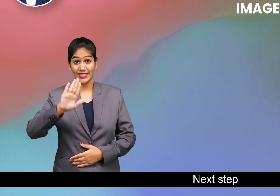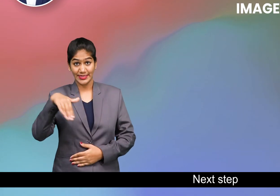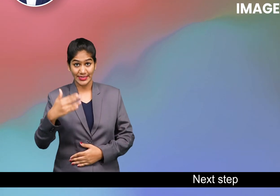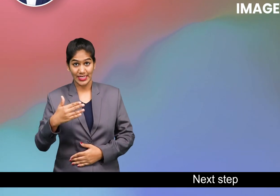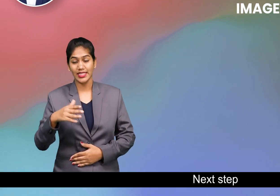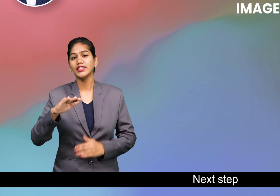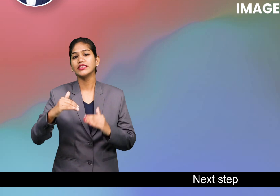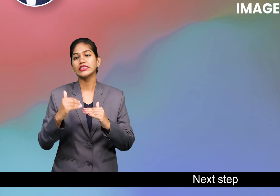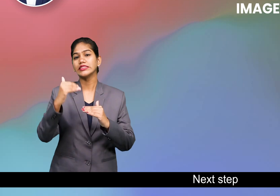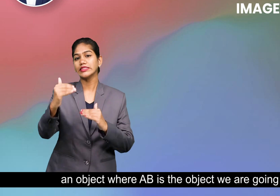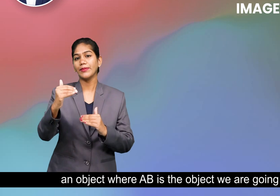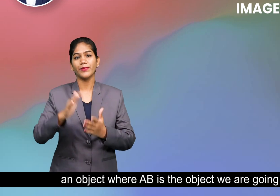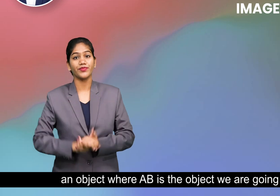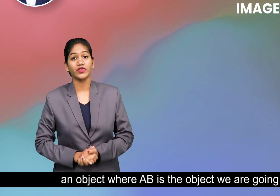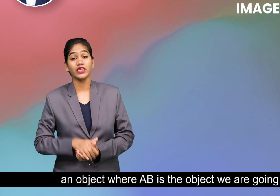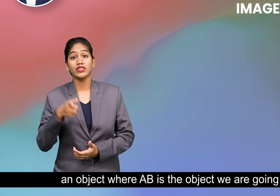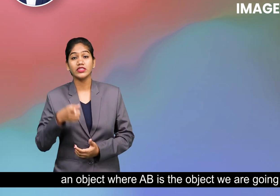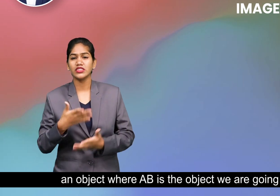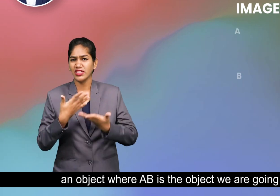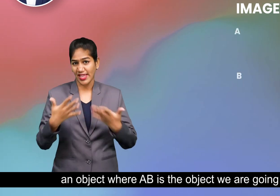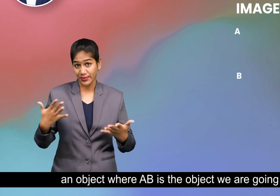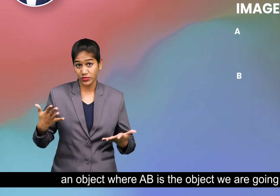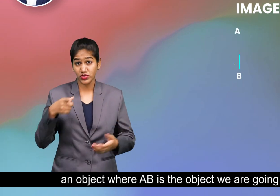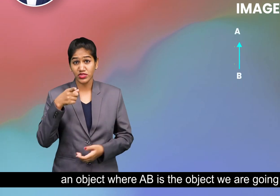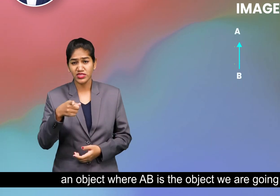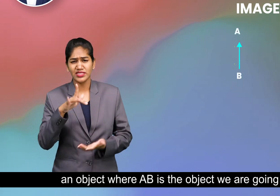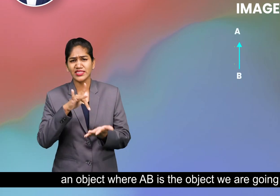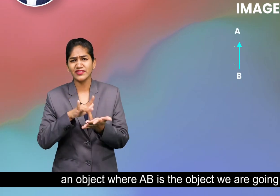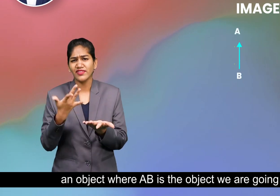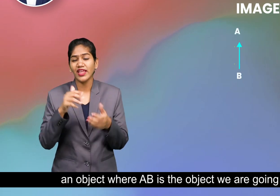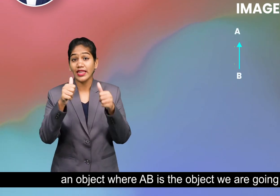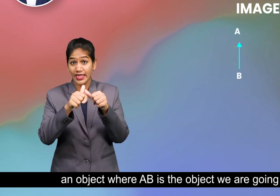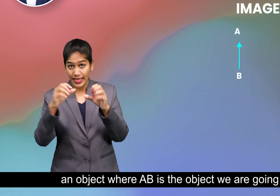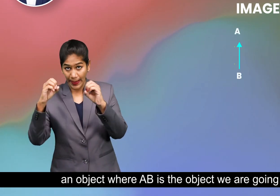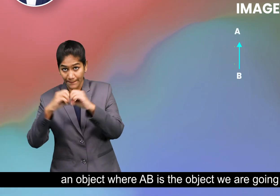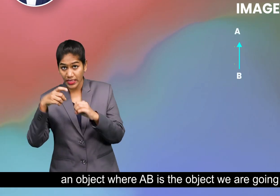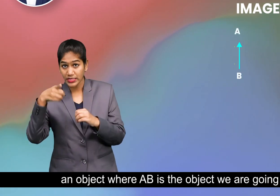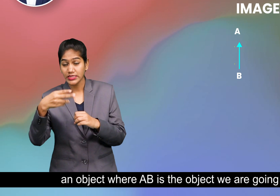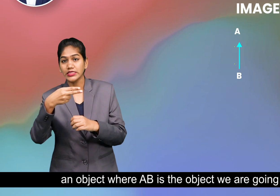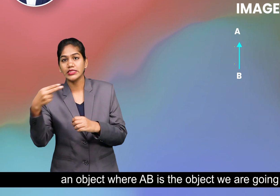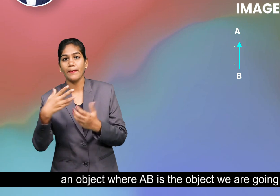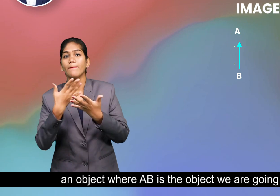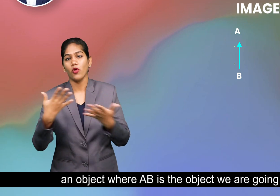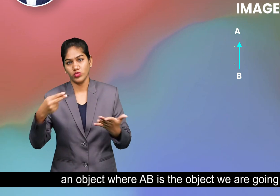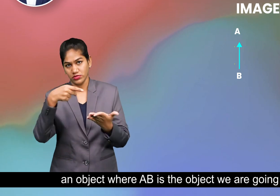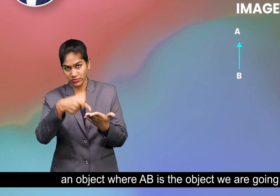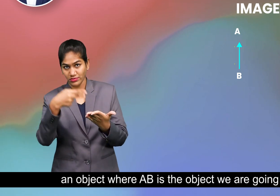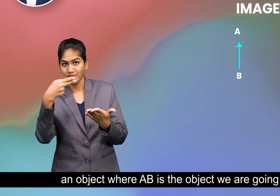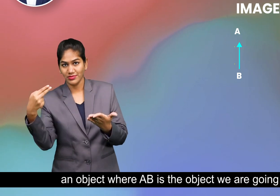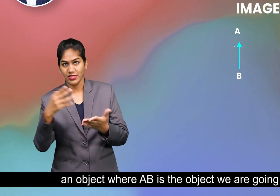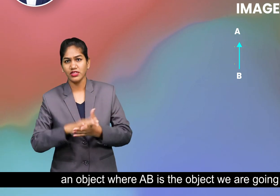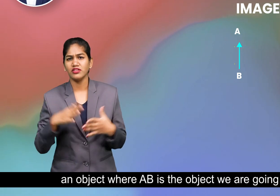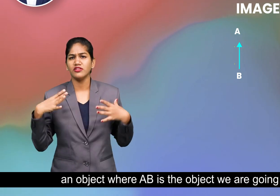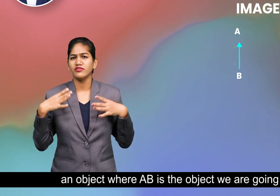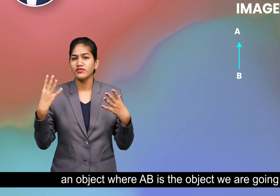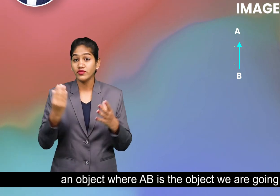Next step, an object where AB is the object. We are going to